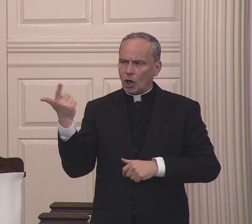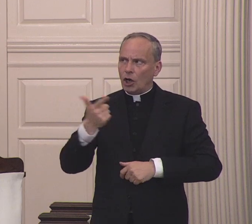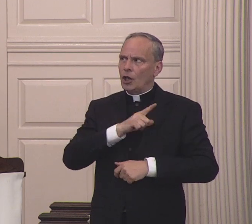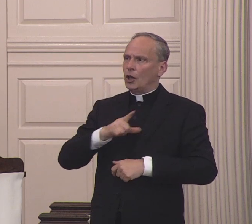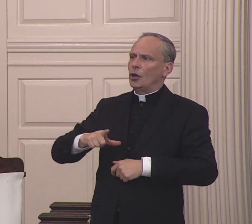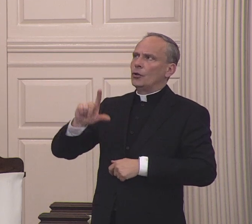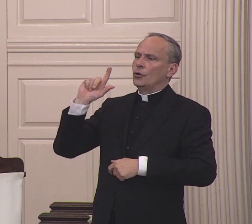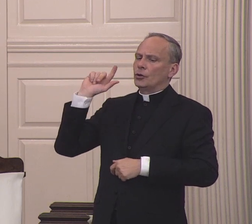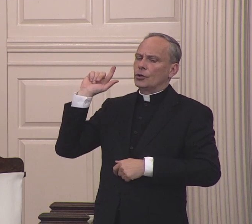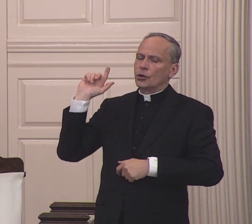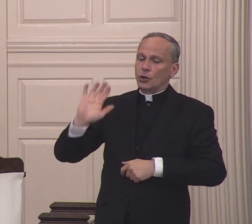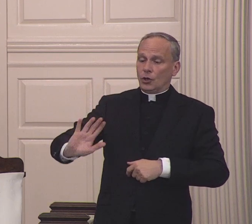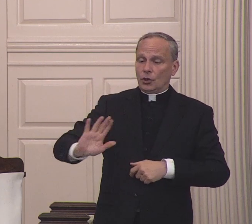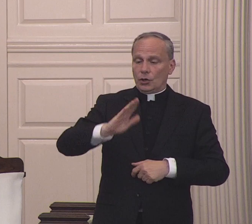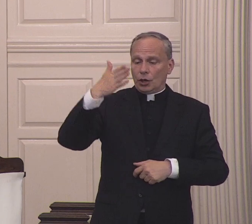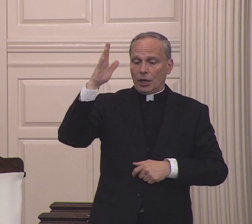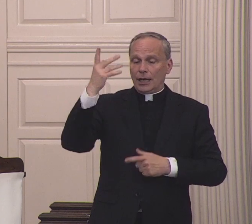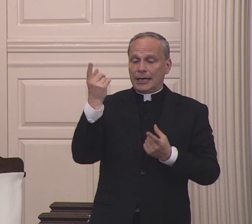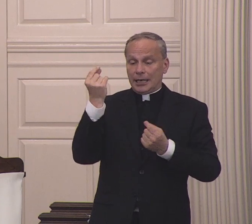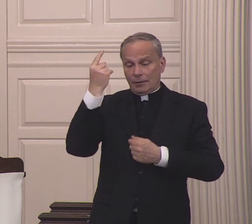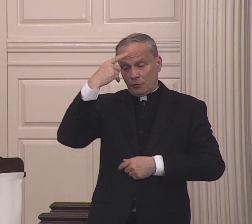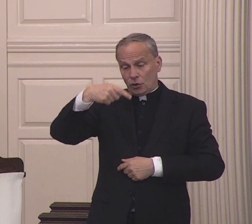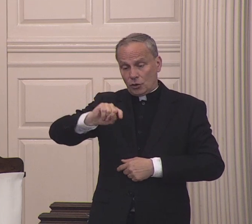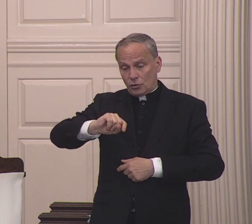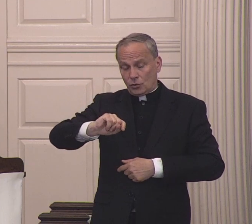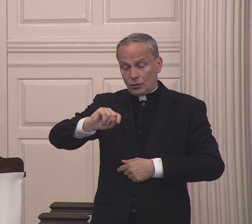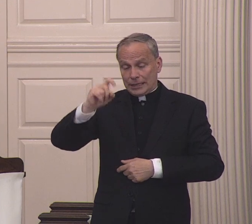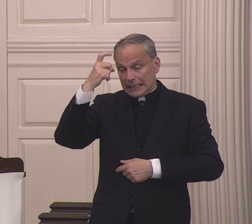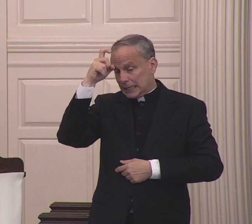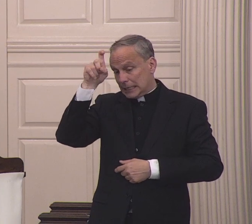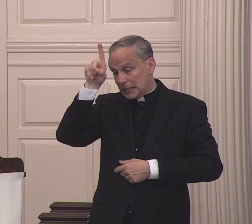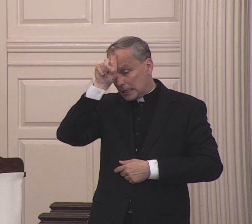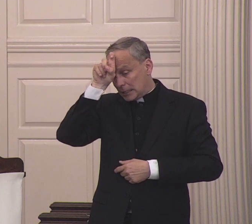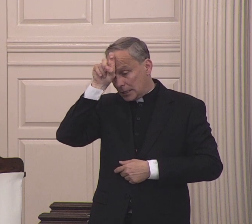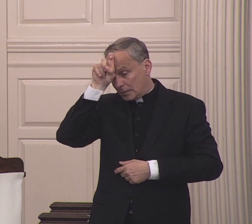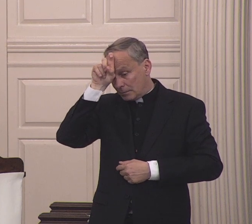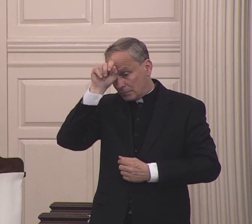God did for you in Egypt before your very eyes?